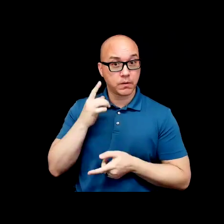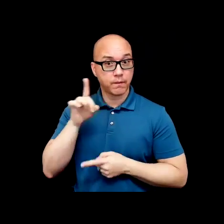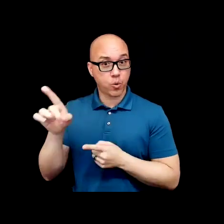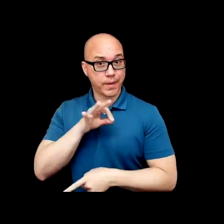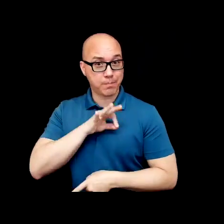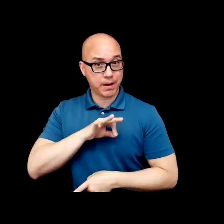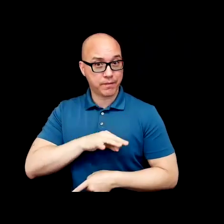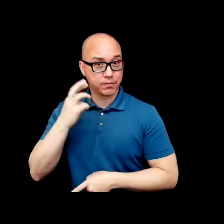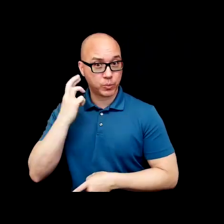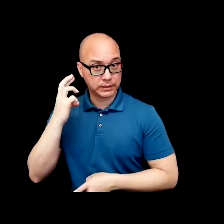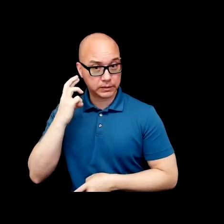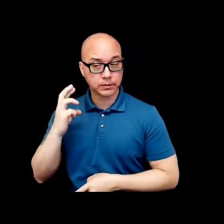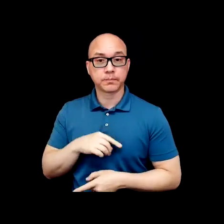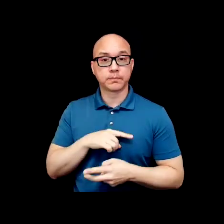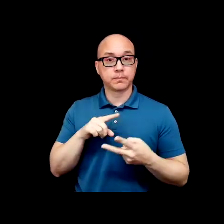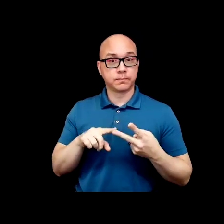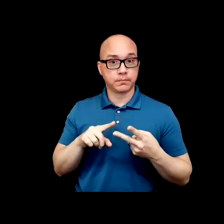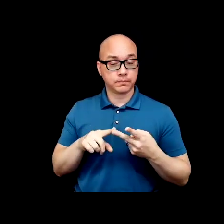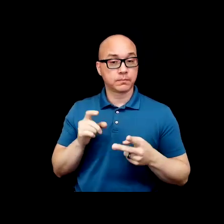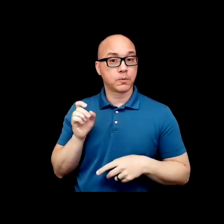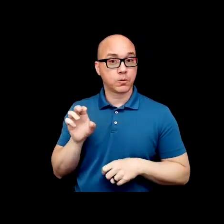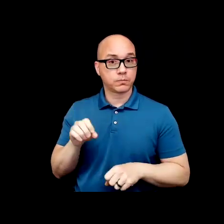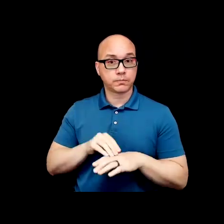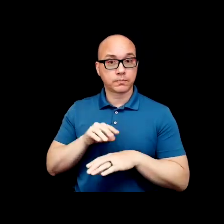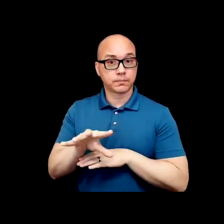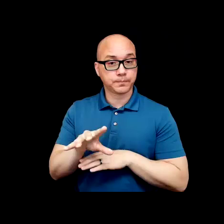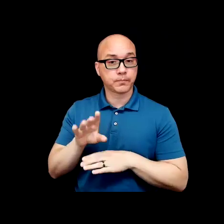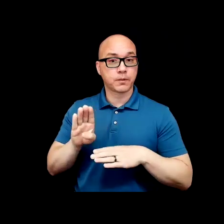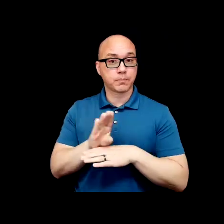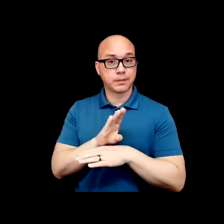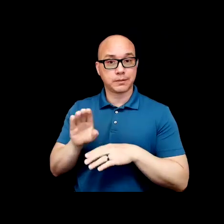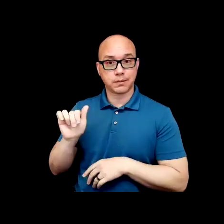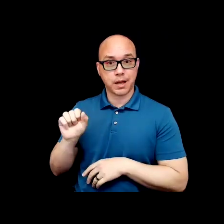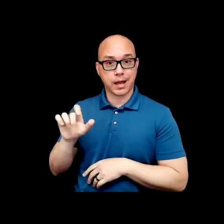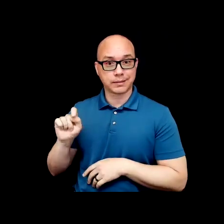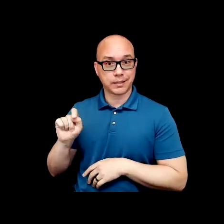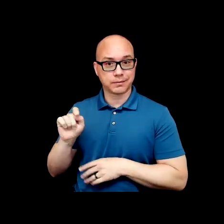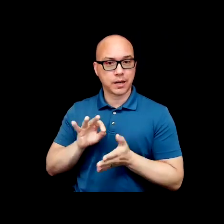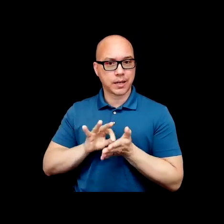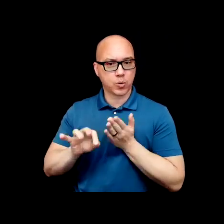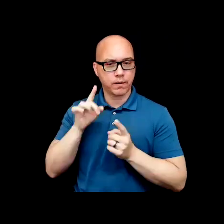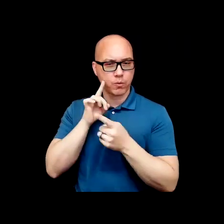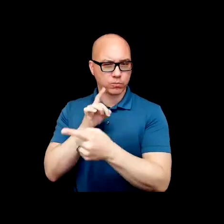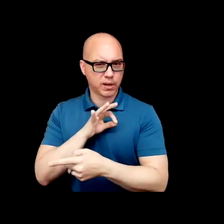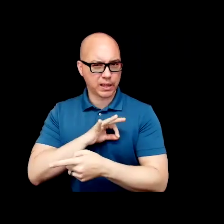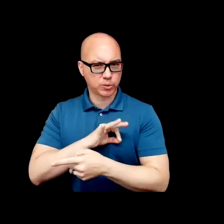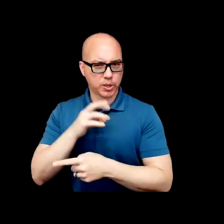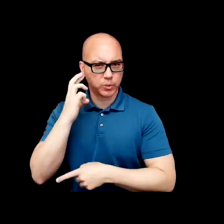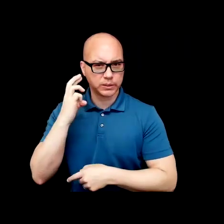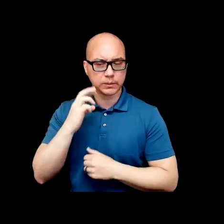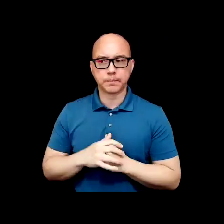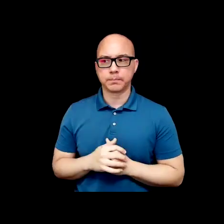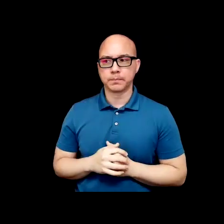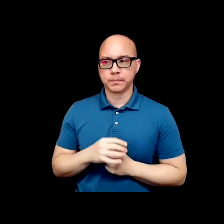purposes, and it may affect how business assets are counted for benefit eligibility purposes.